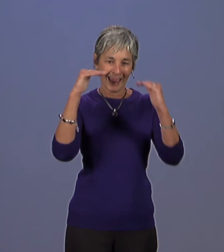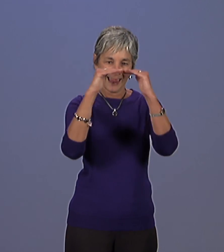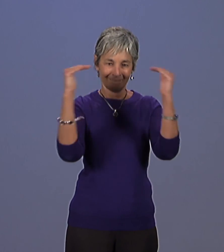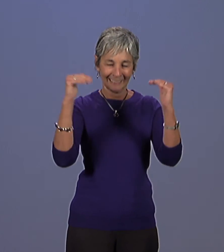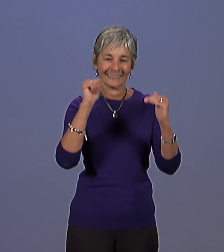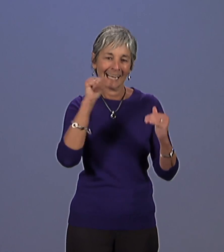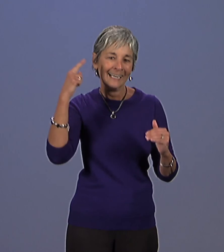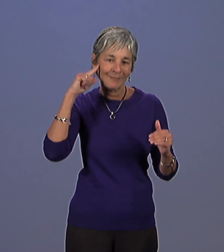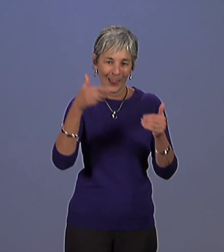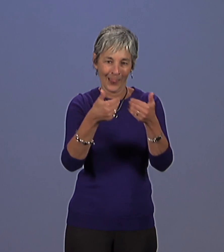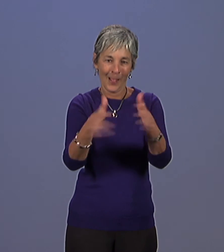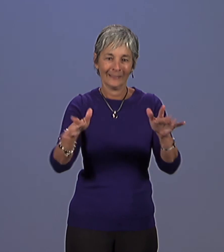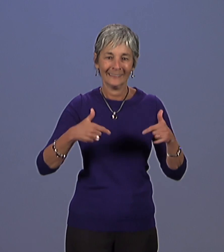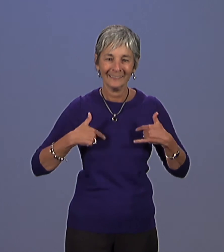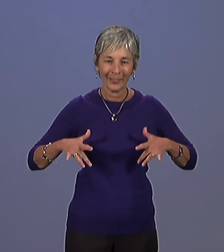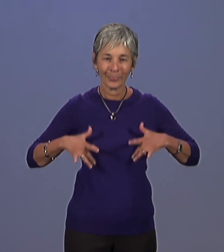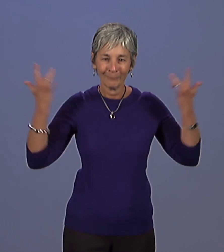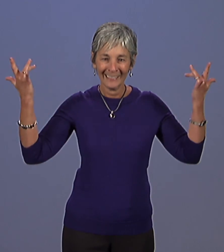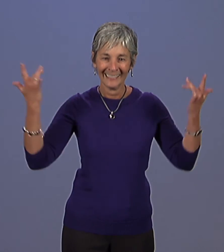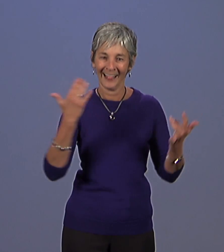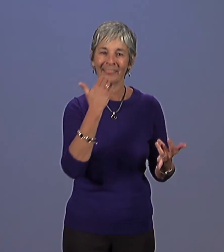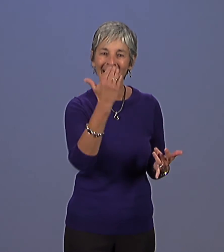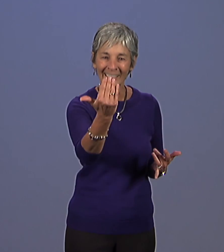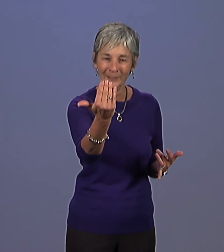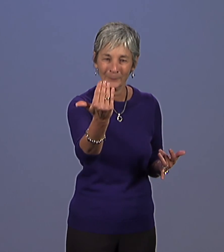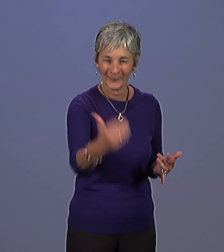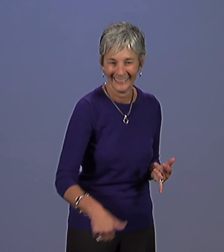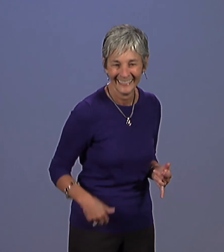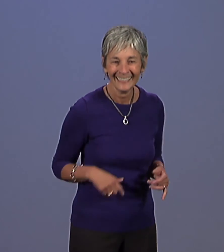hearing levels instead of hearing loss, so I'm thrilled.